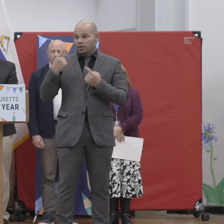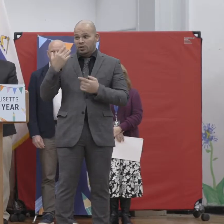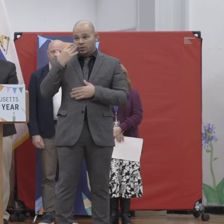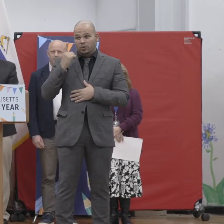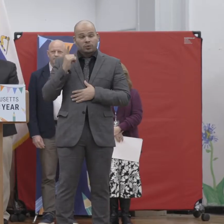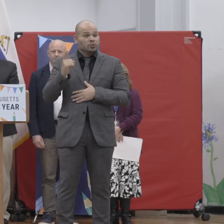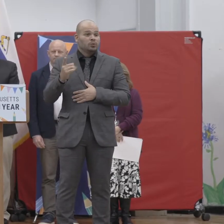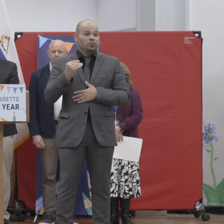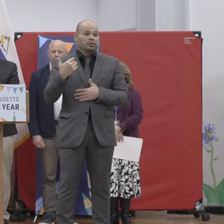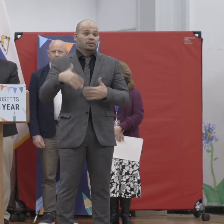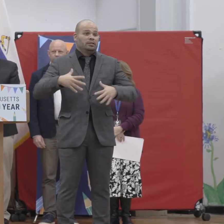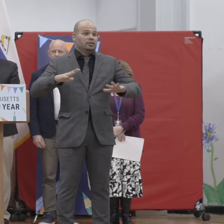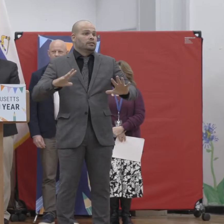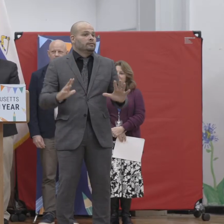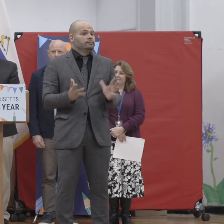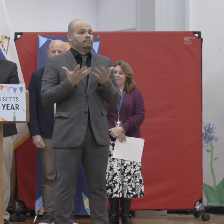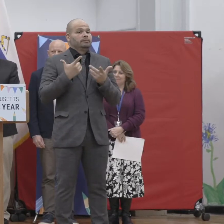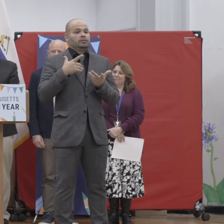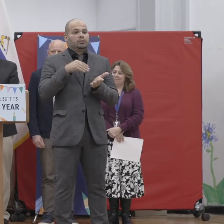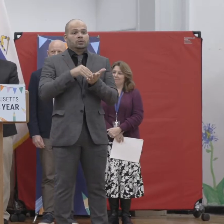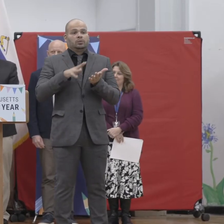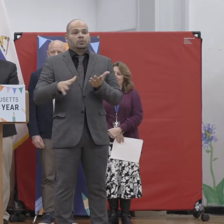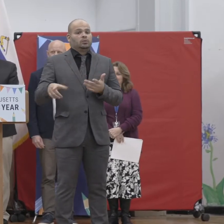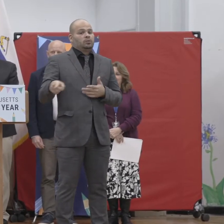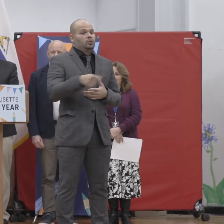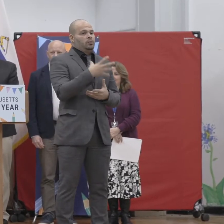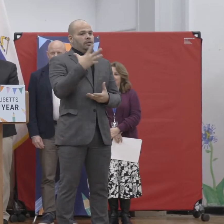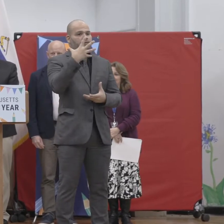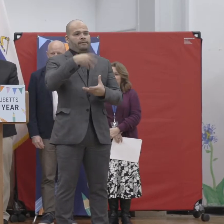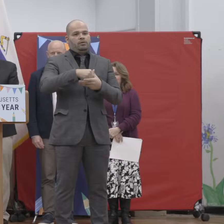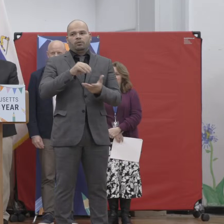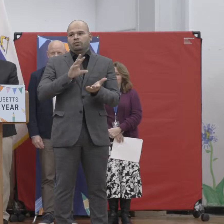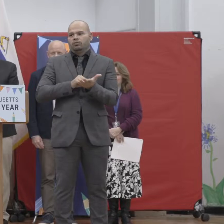amazing energy to our classroom.